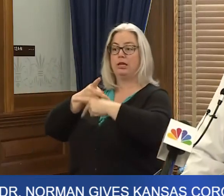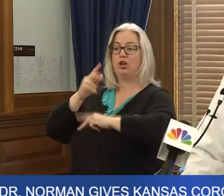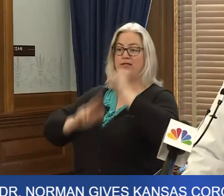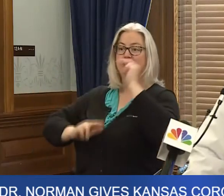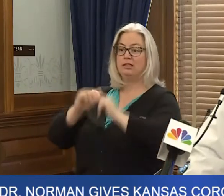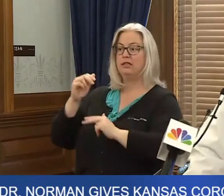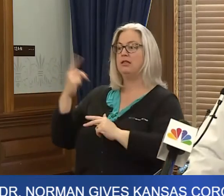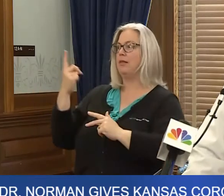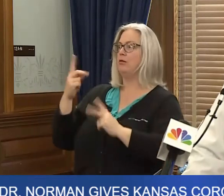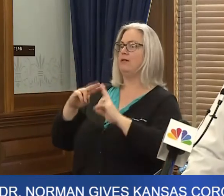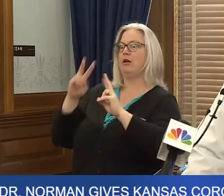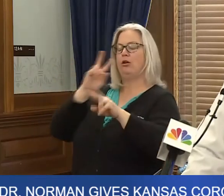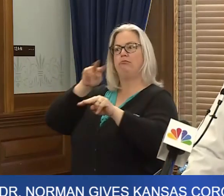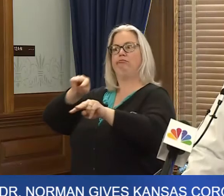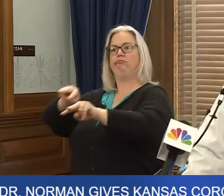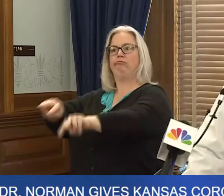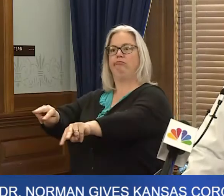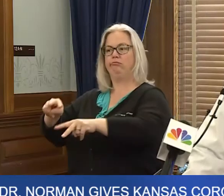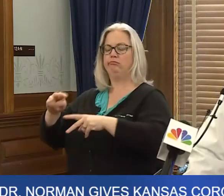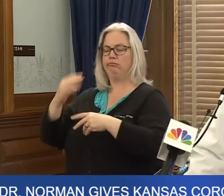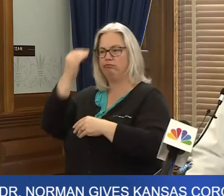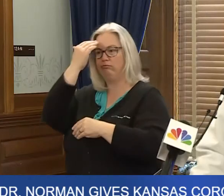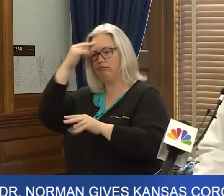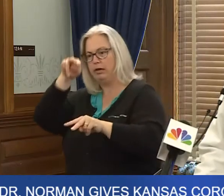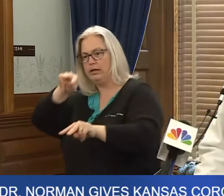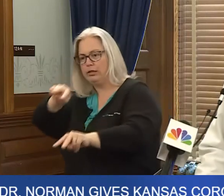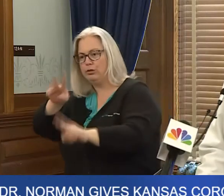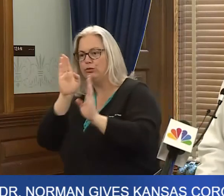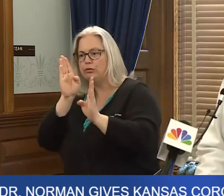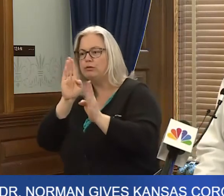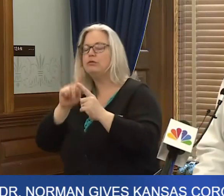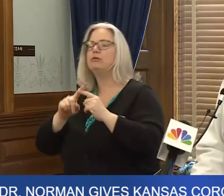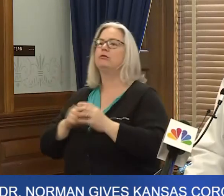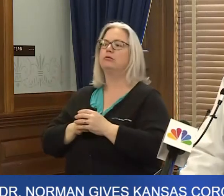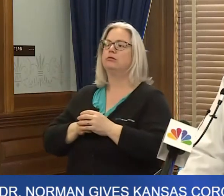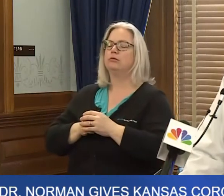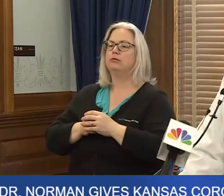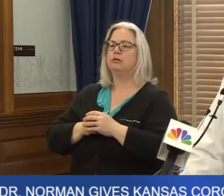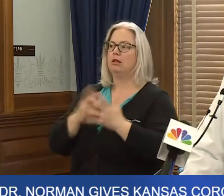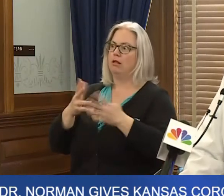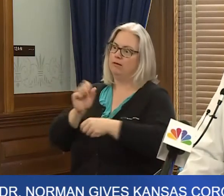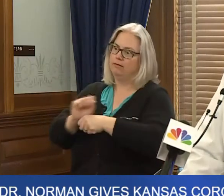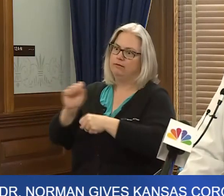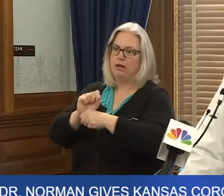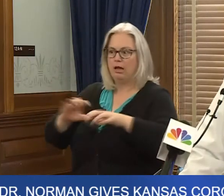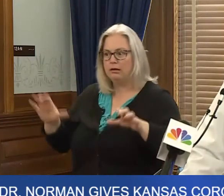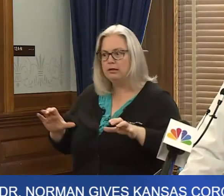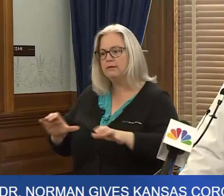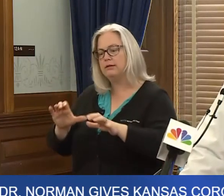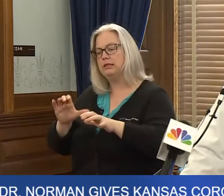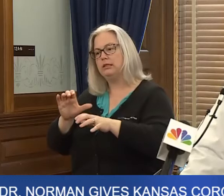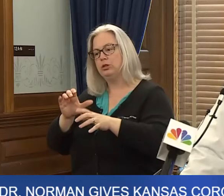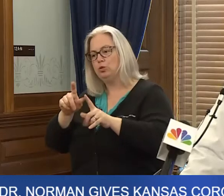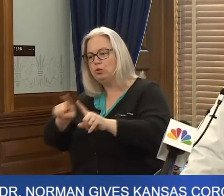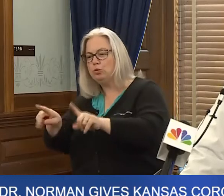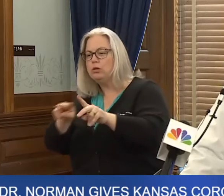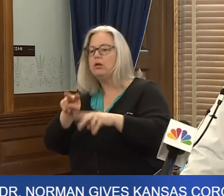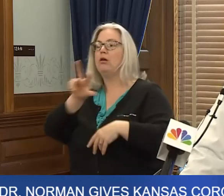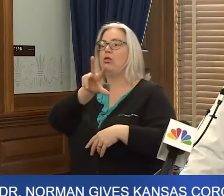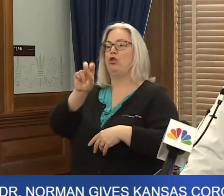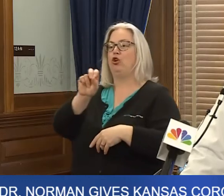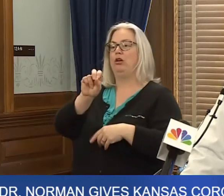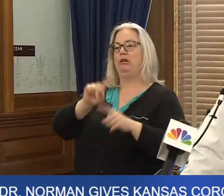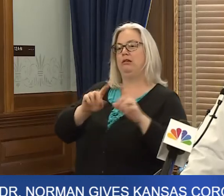course something that's been very much on our radar and taking a terrific amount of activity and effort. 30